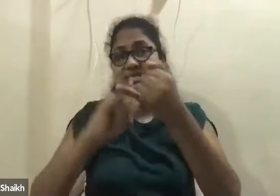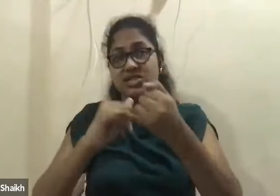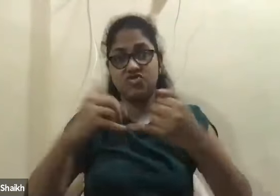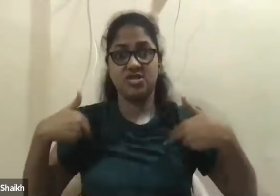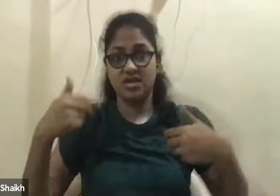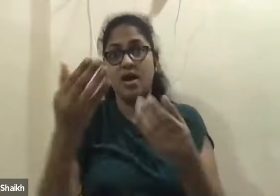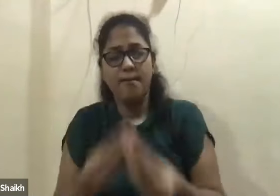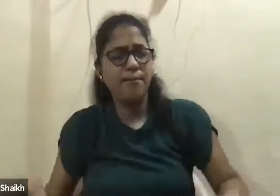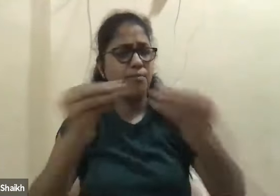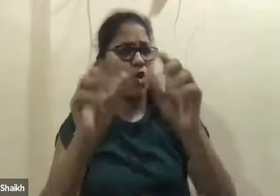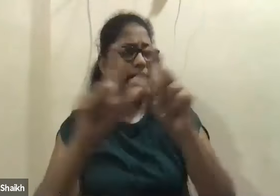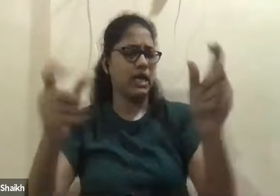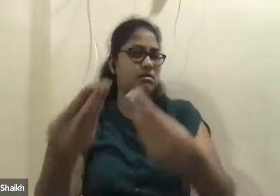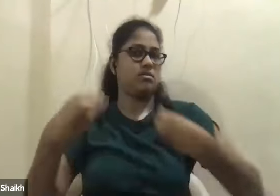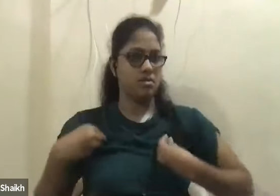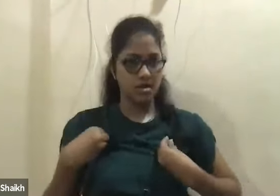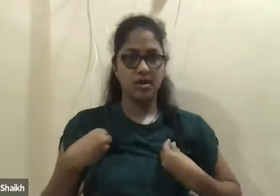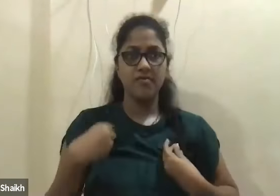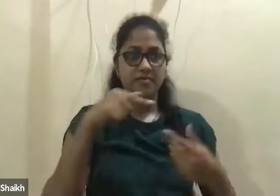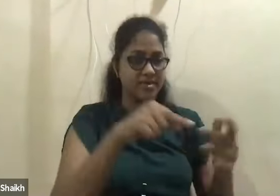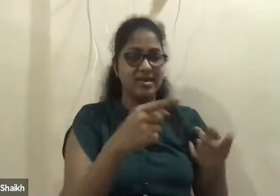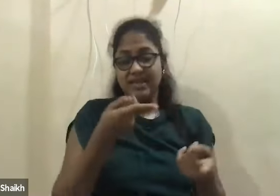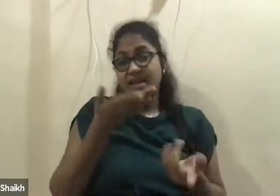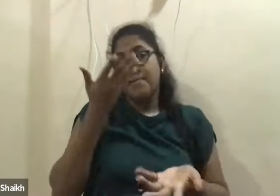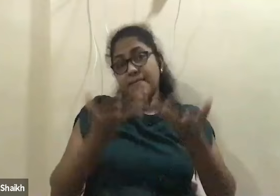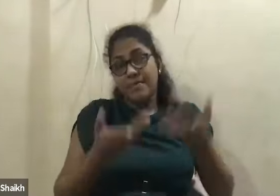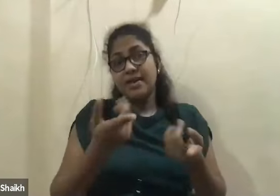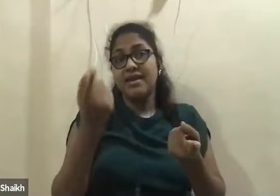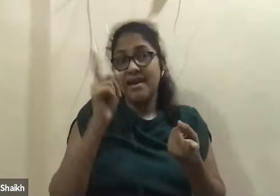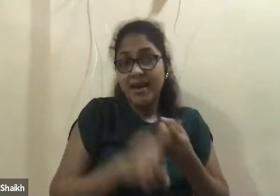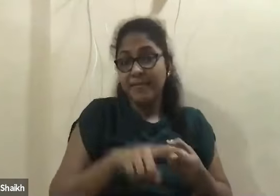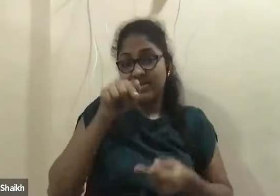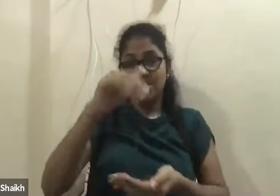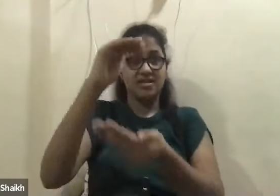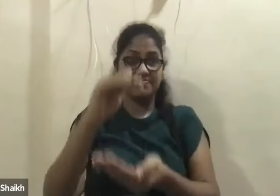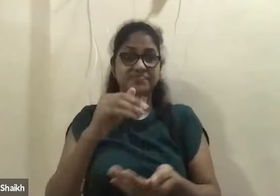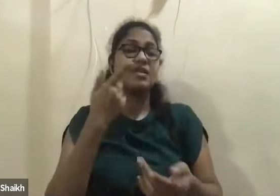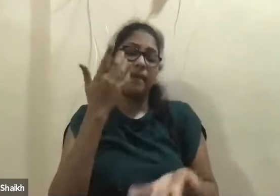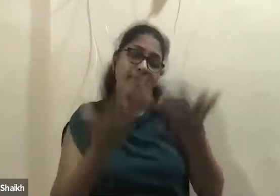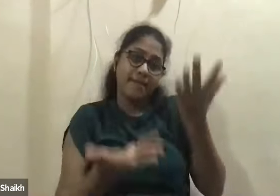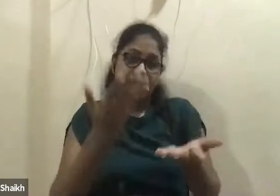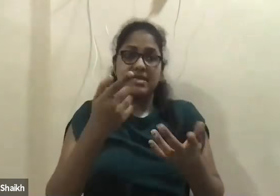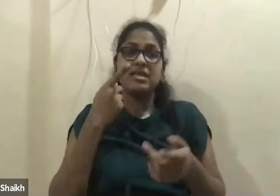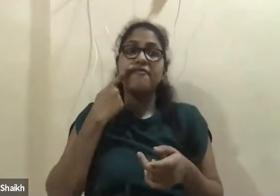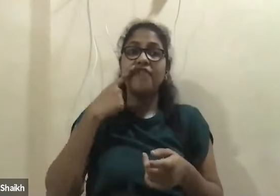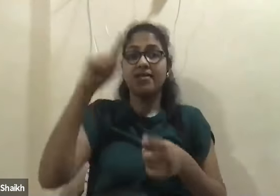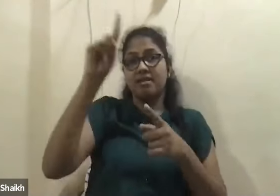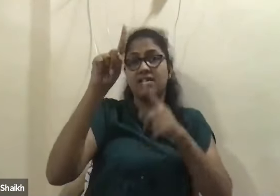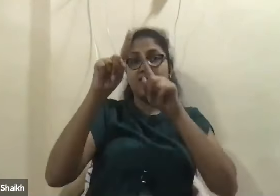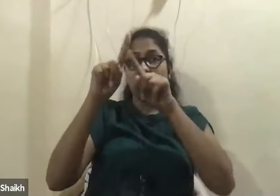this, that in the event of the fact that the benefit, that the father, which is a settler, is no more,